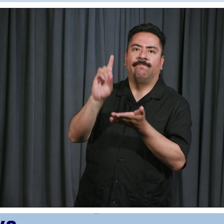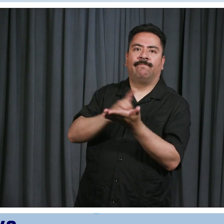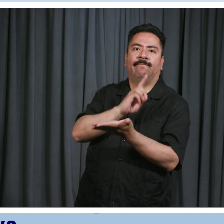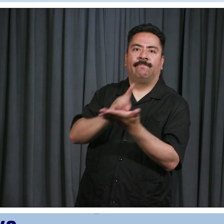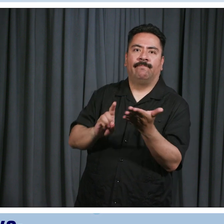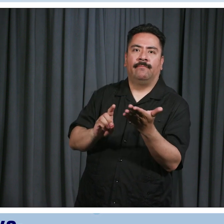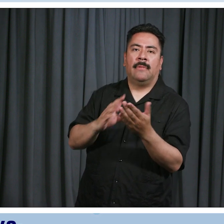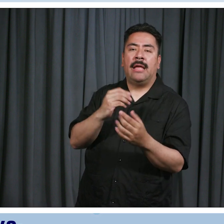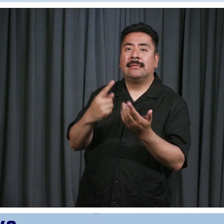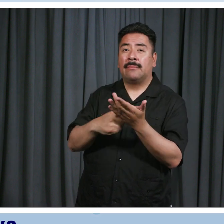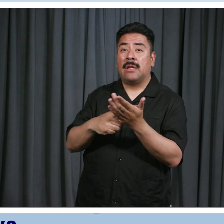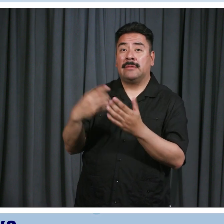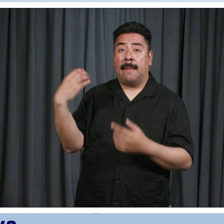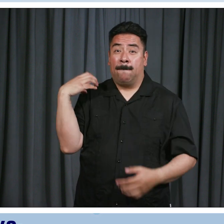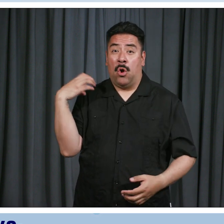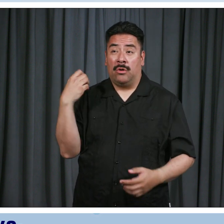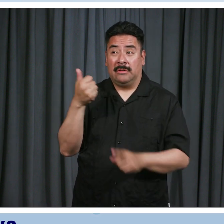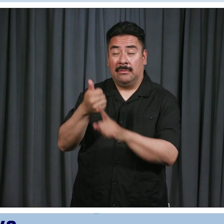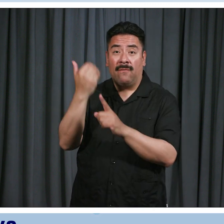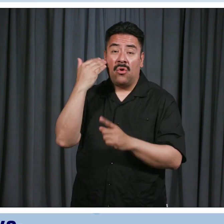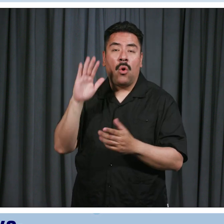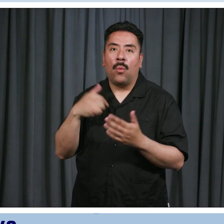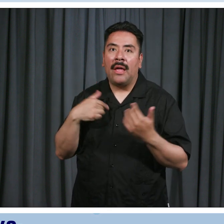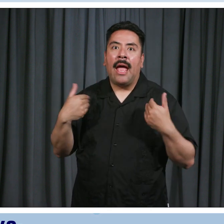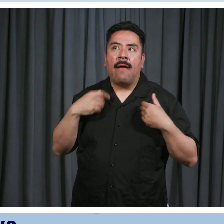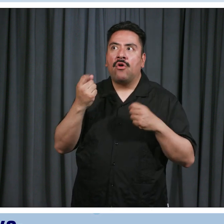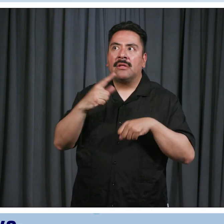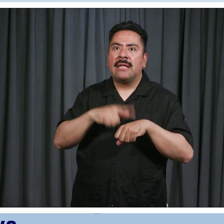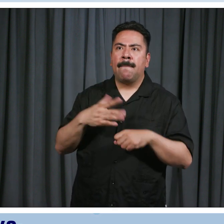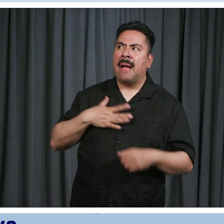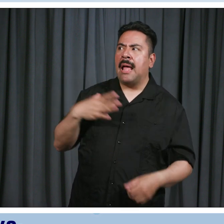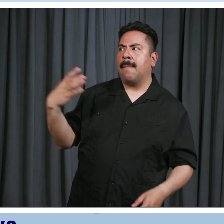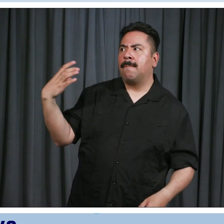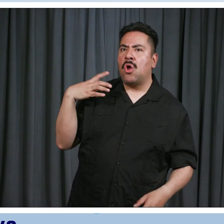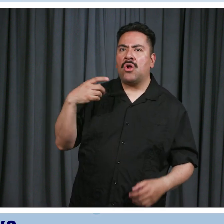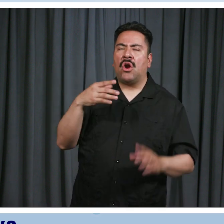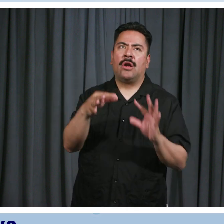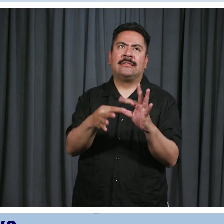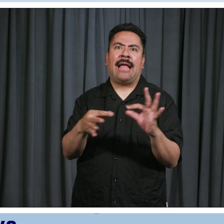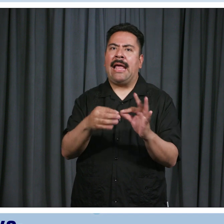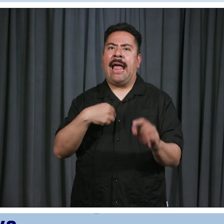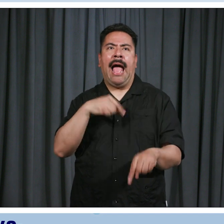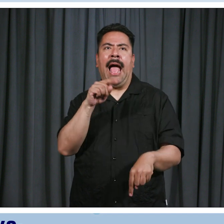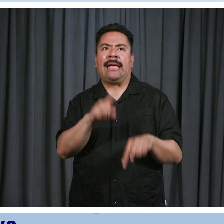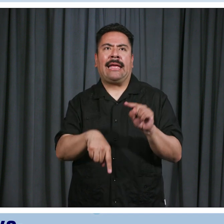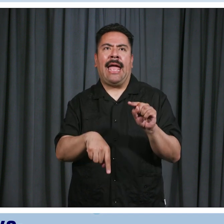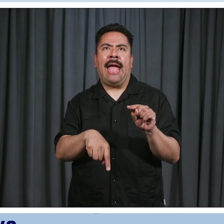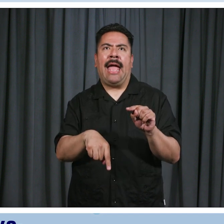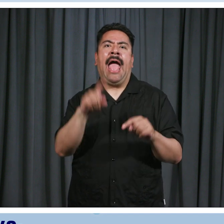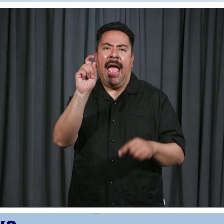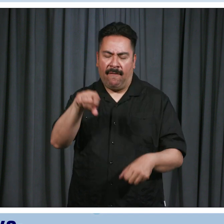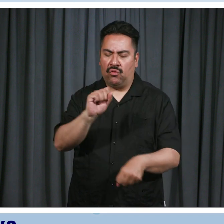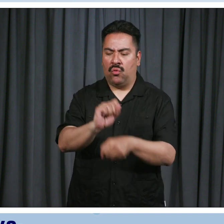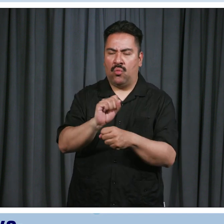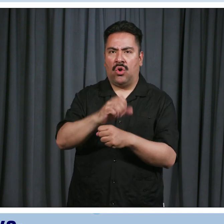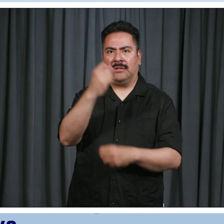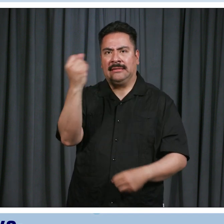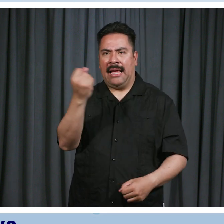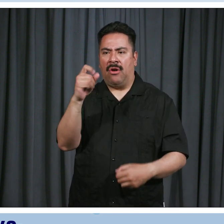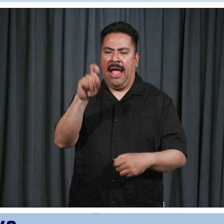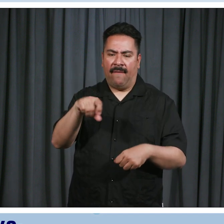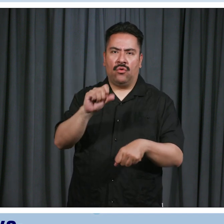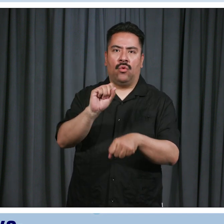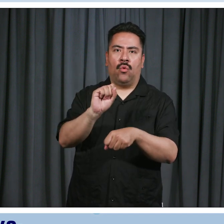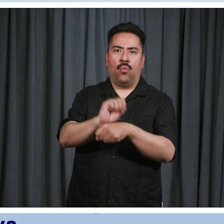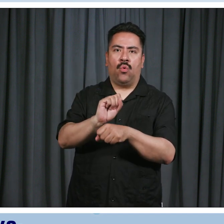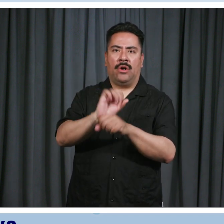sometimes don't know. I mean, we get this all the time. My employer said, I can't not work Saturday and Sunday because that's when they're busy,